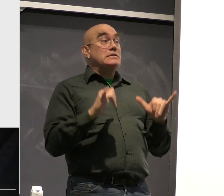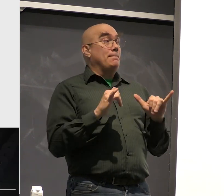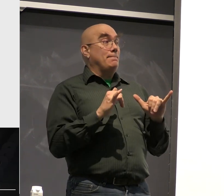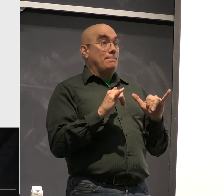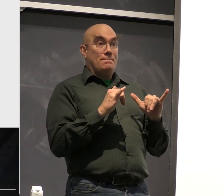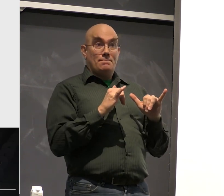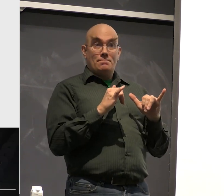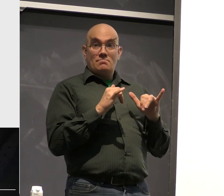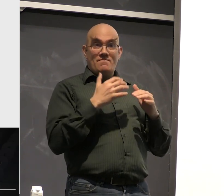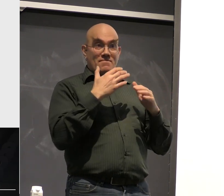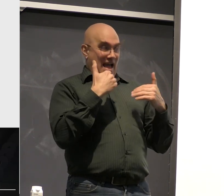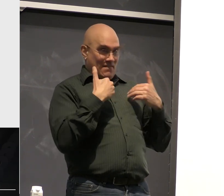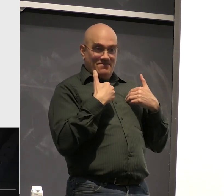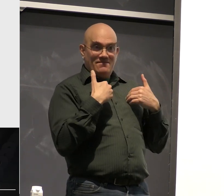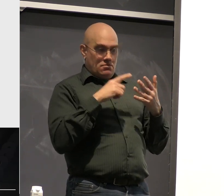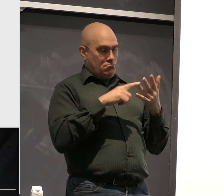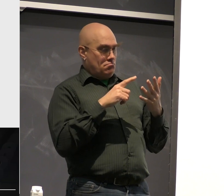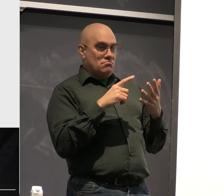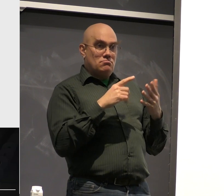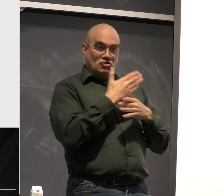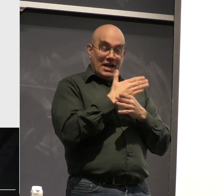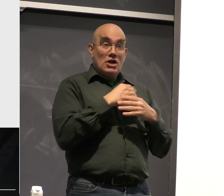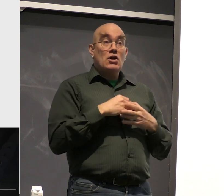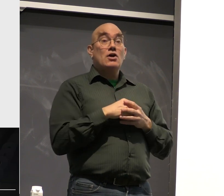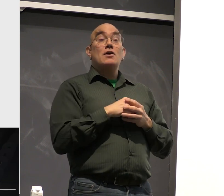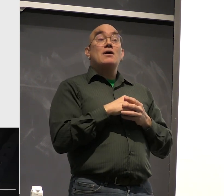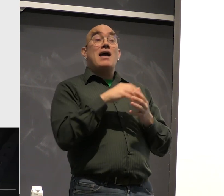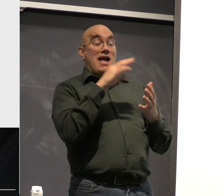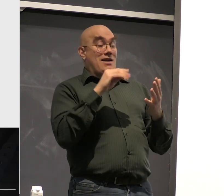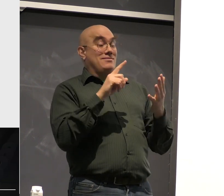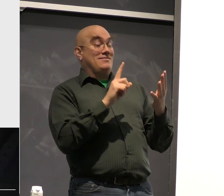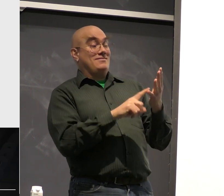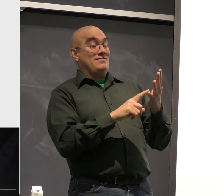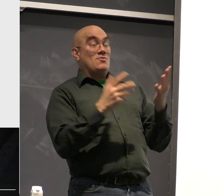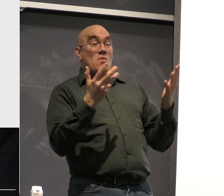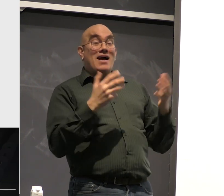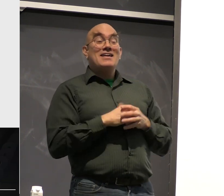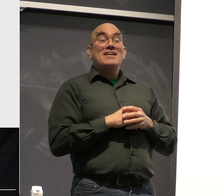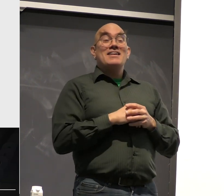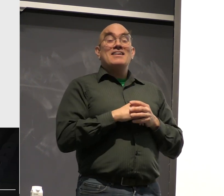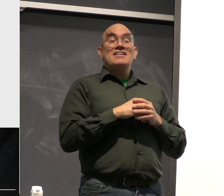Right? Our value system as well. We do have that. Our shared values. And lastly,